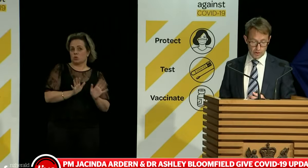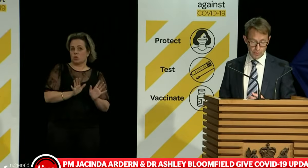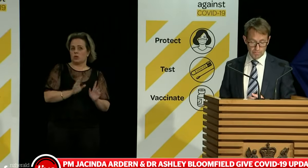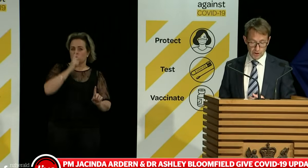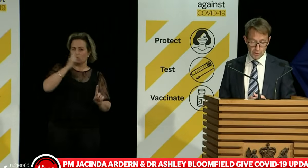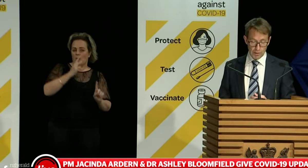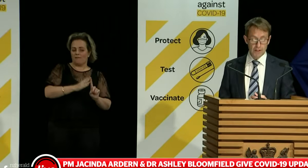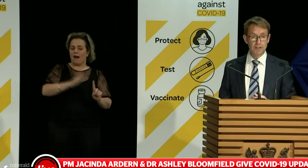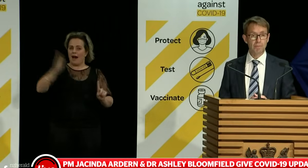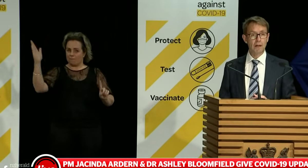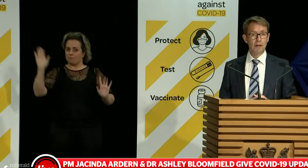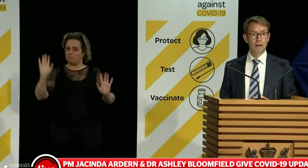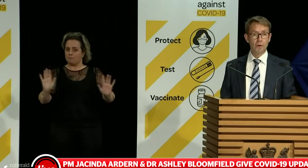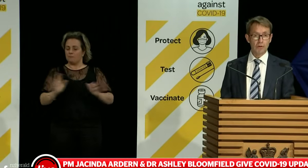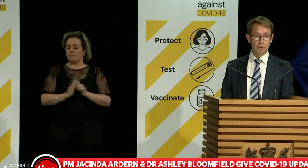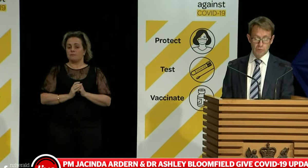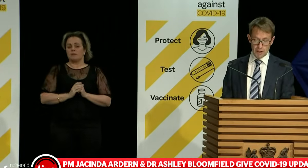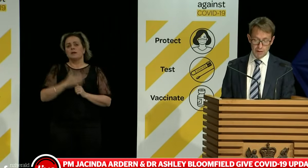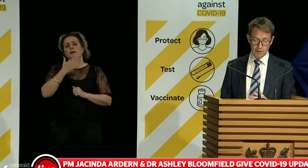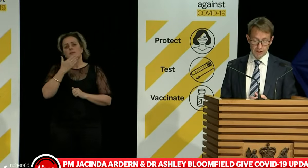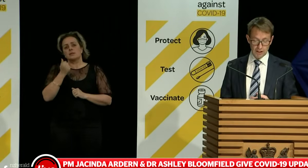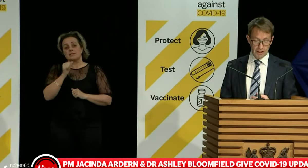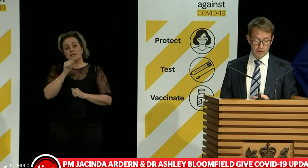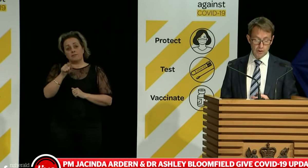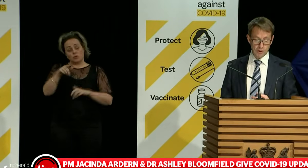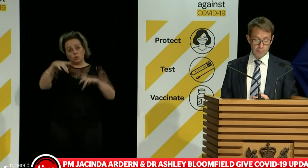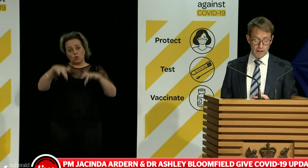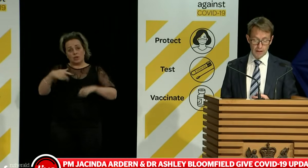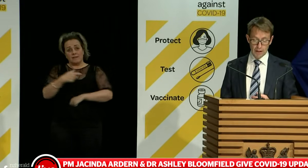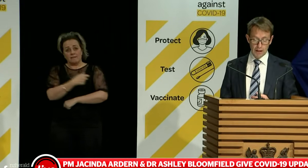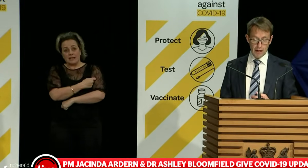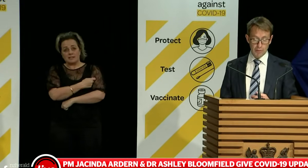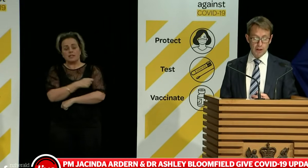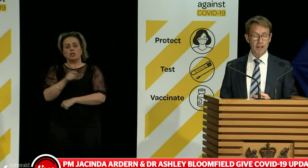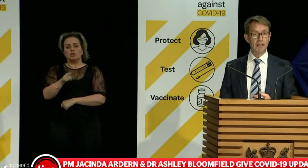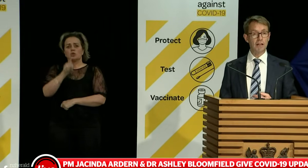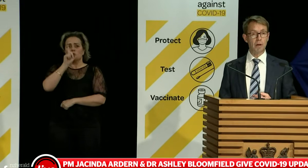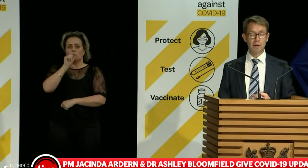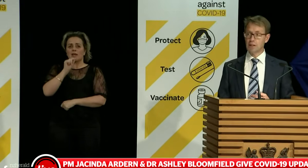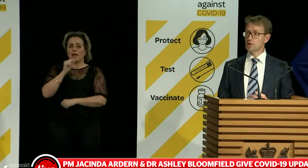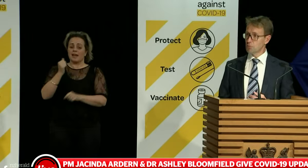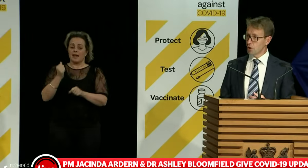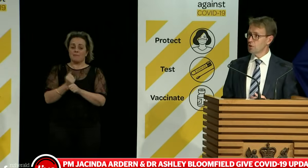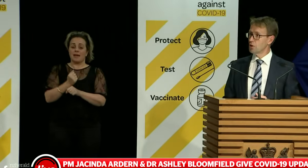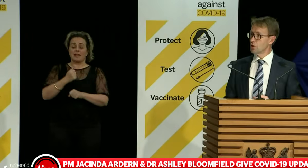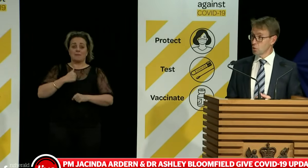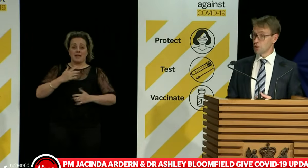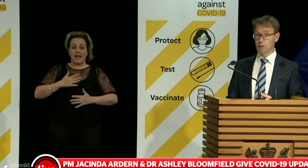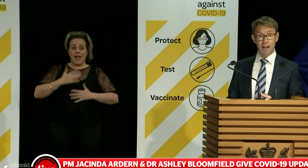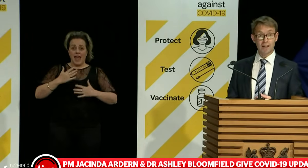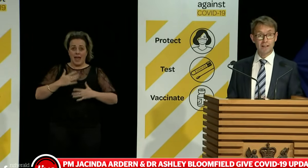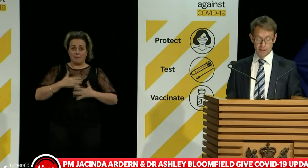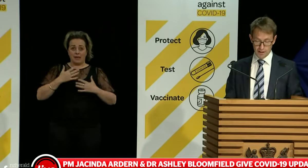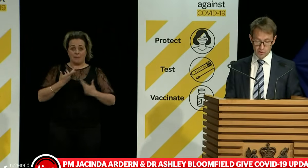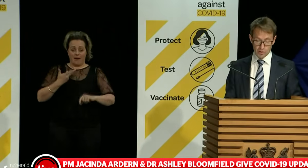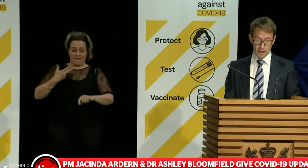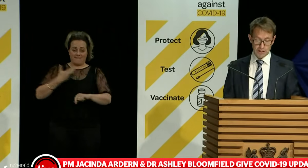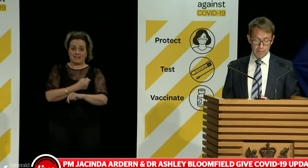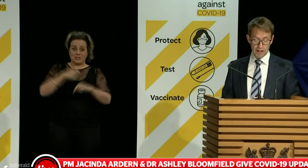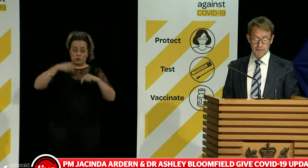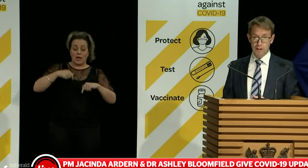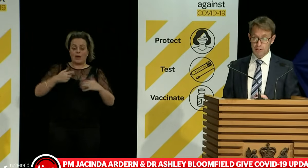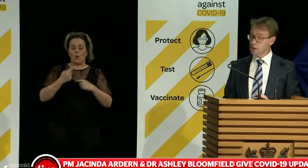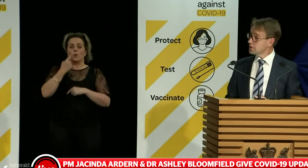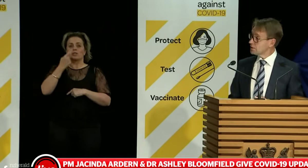who are eligible. So please, if you haven't already been vaccinated, you can make my day by making tomorrow or today your day